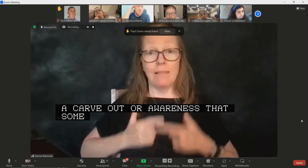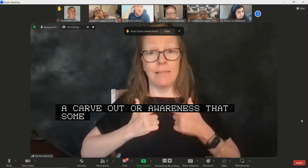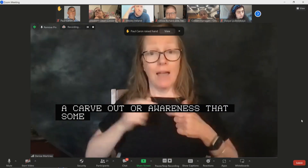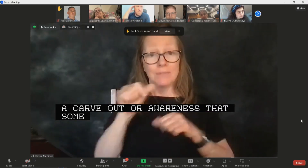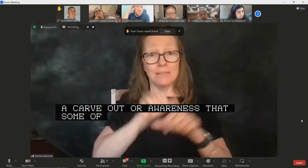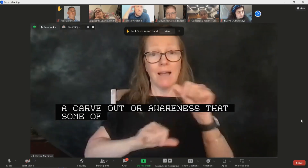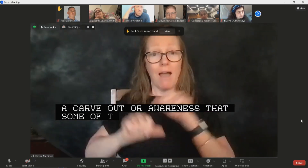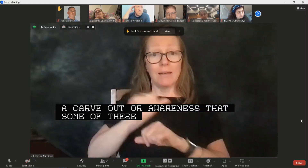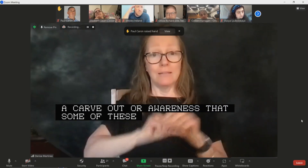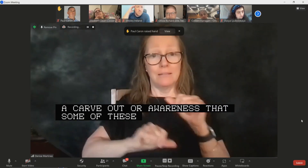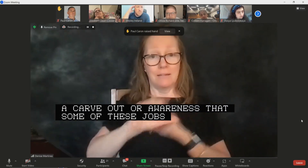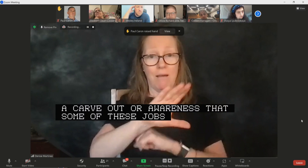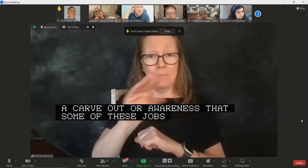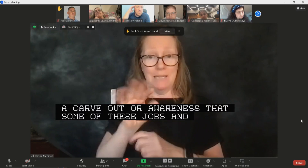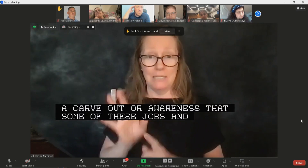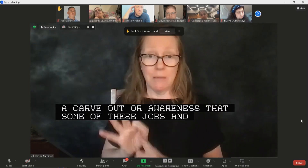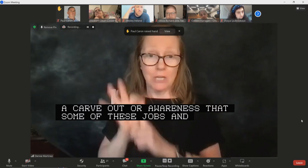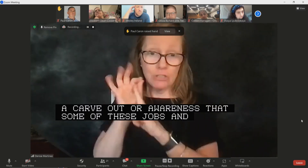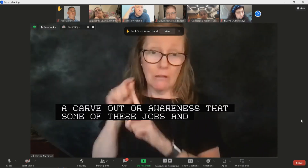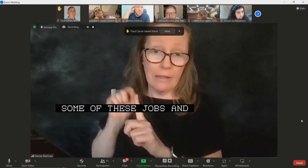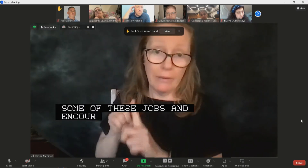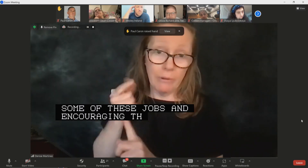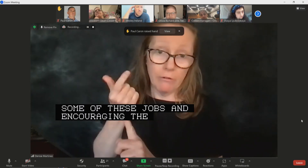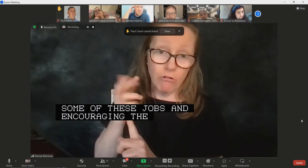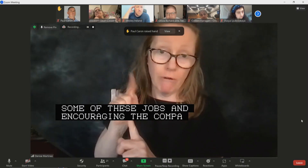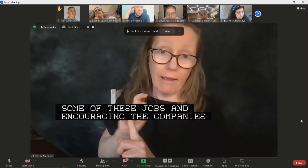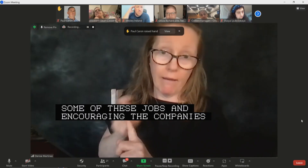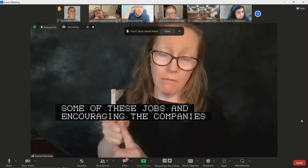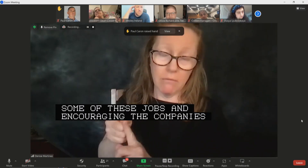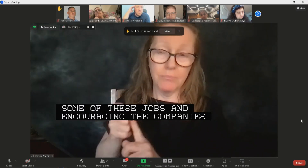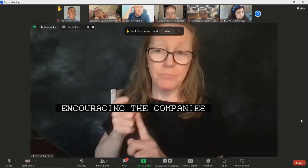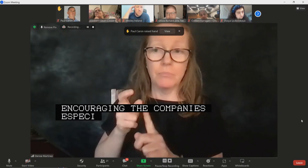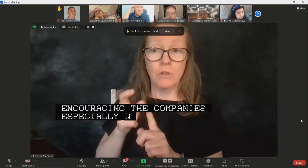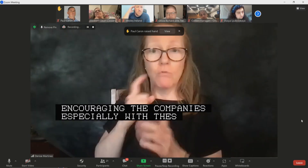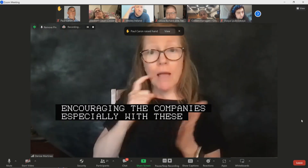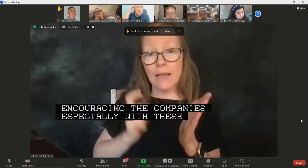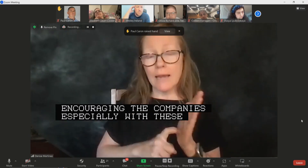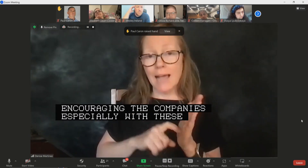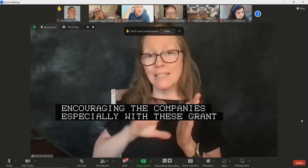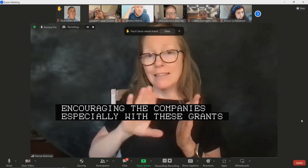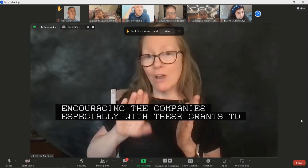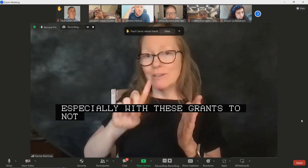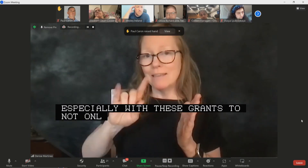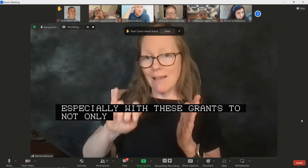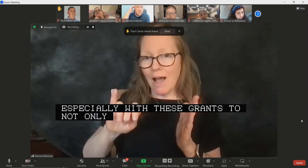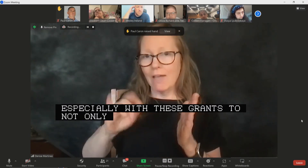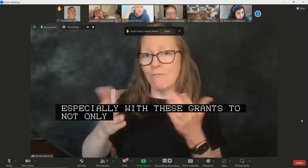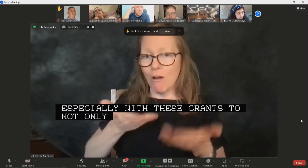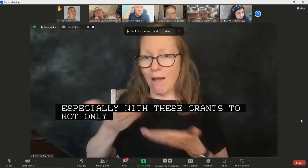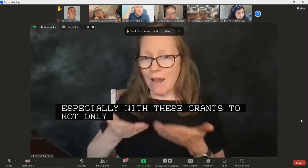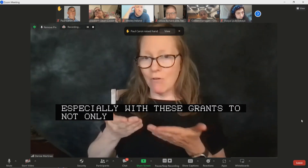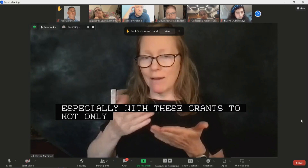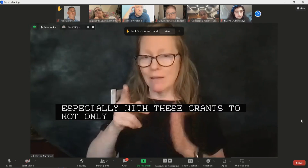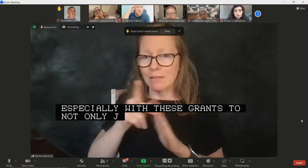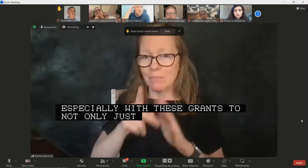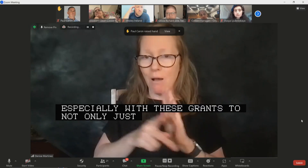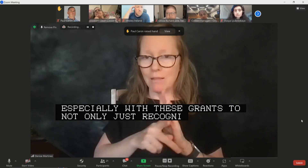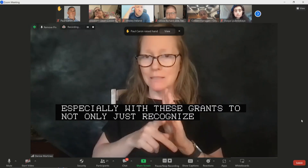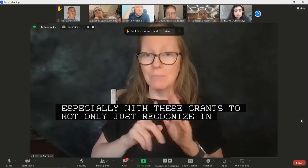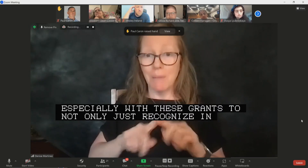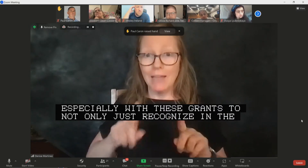especially with these grants, to not only just recognize in their DEI policies for hiring, but also to create